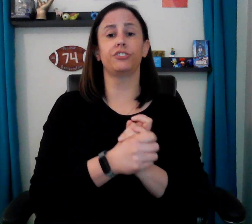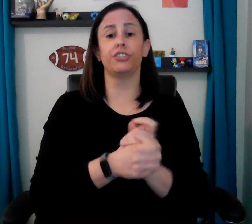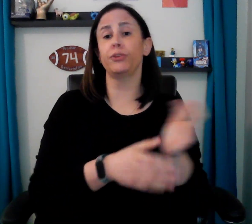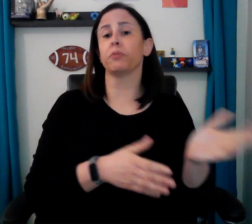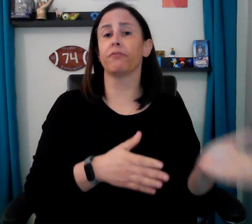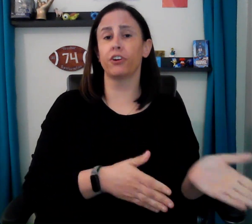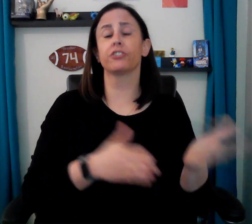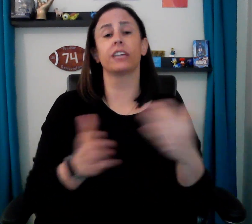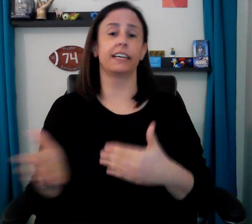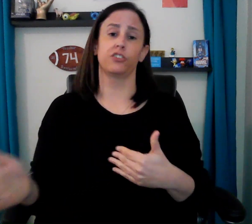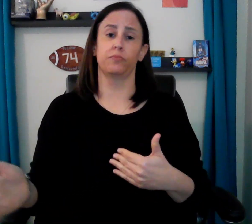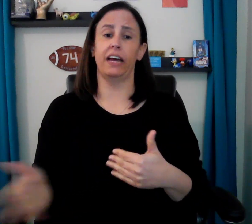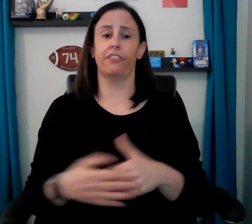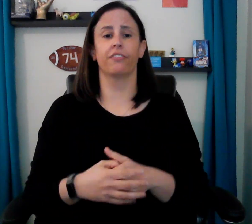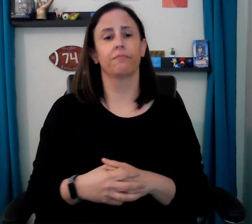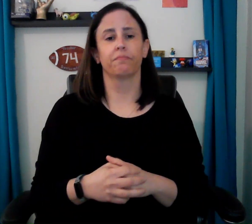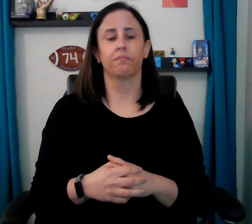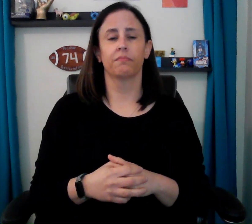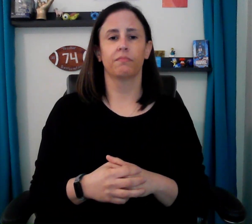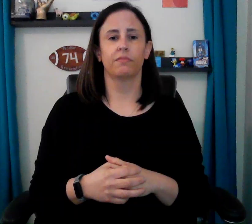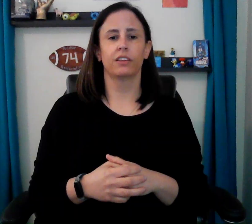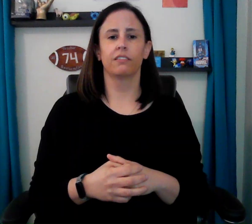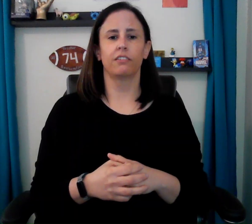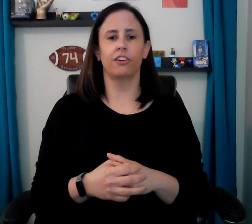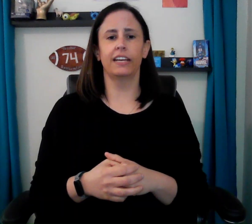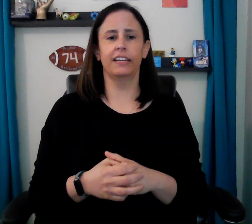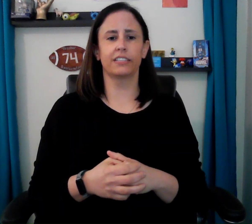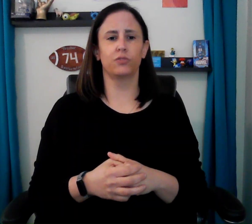do you prefer science or math? All right, next one.